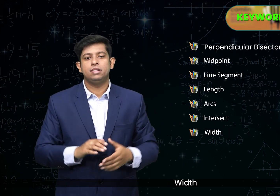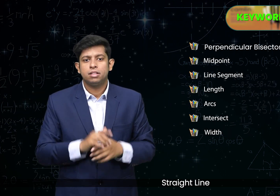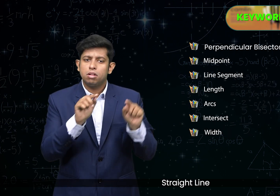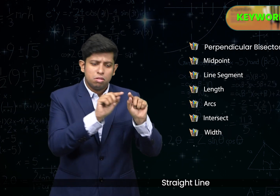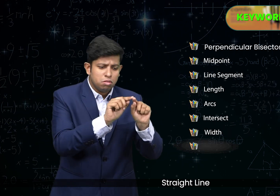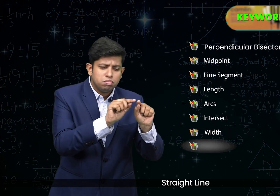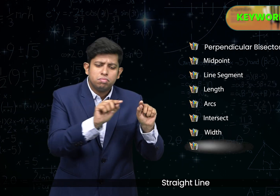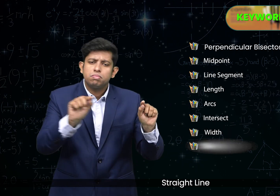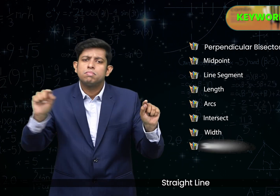straight line.